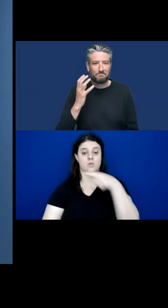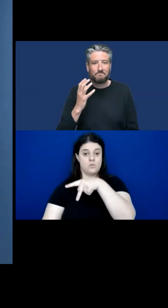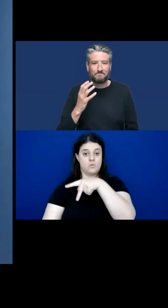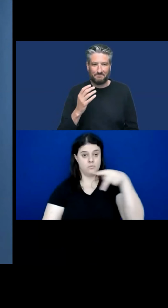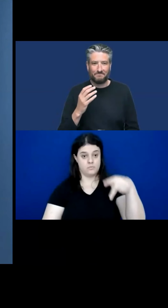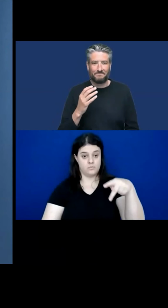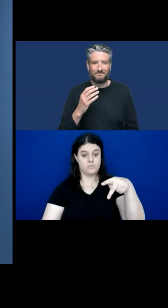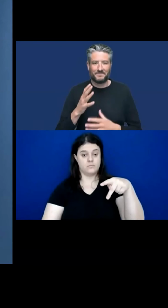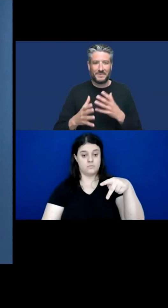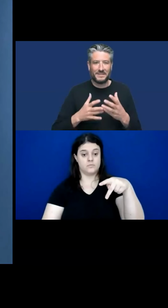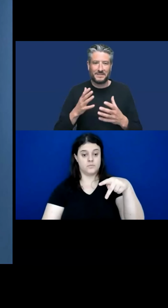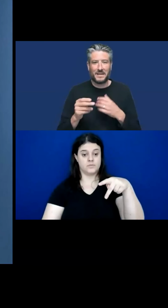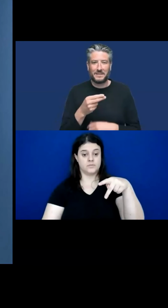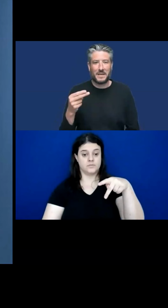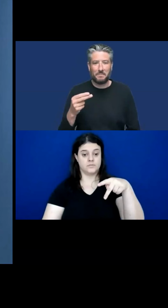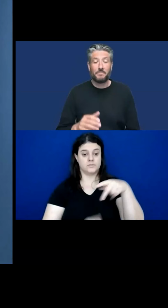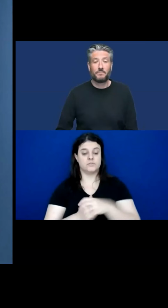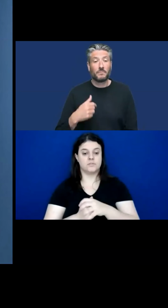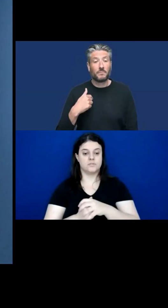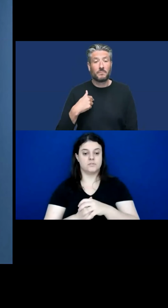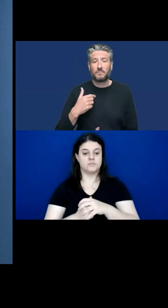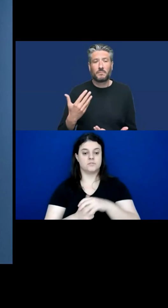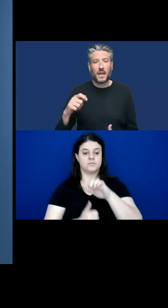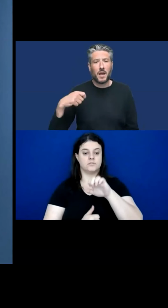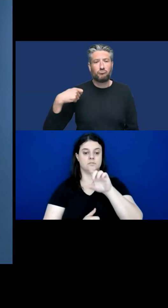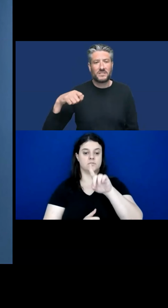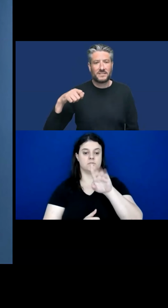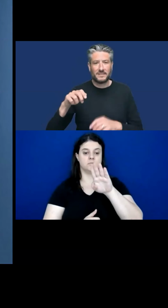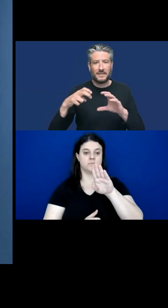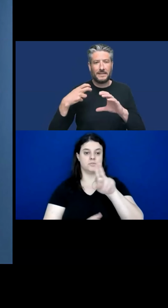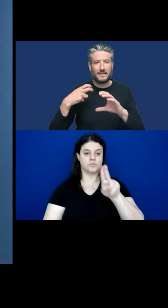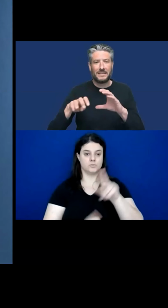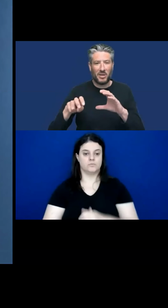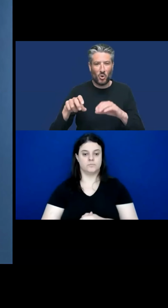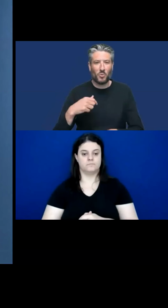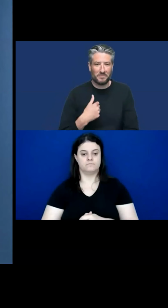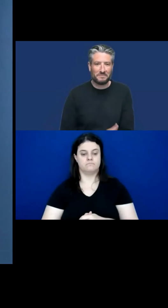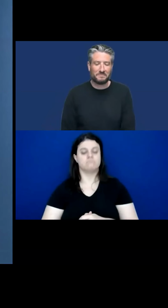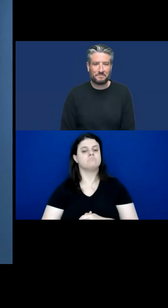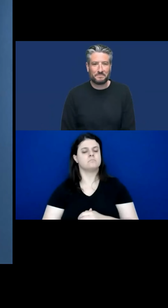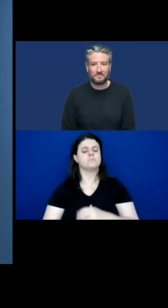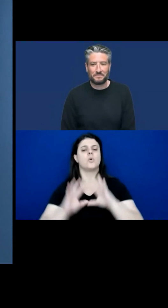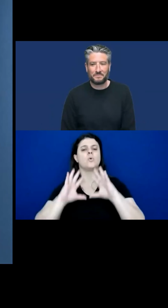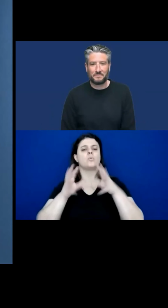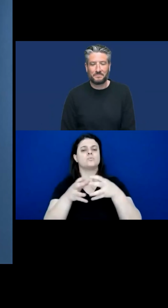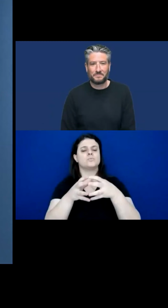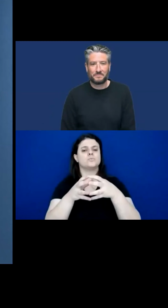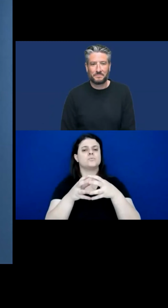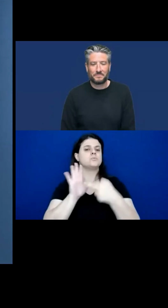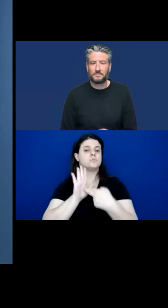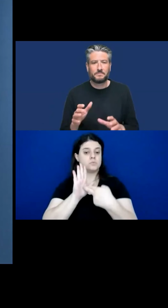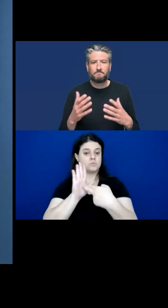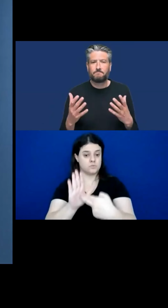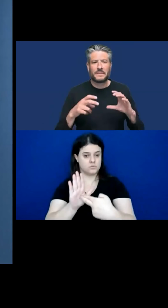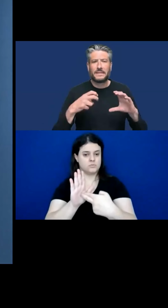of EDBU. Our organization represents